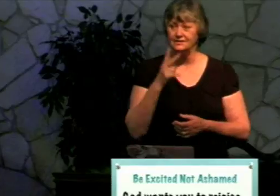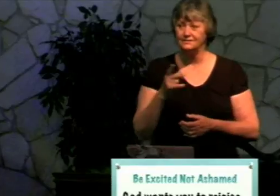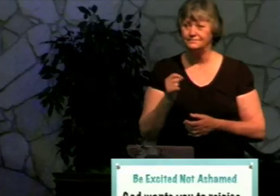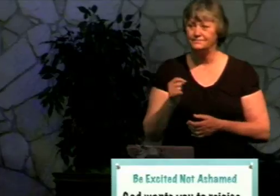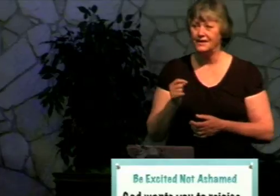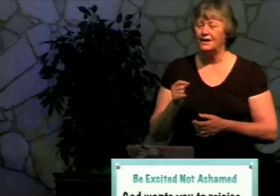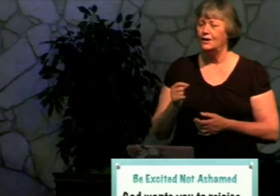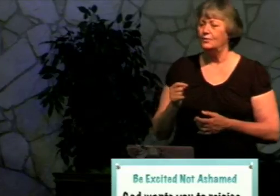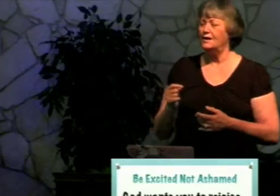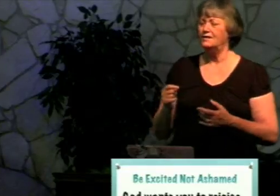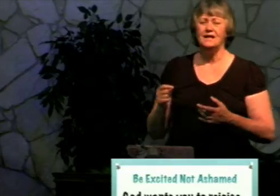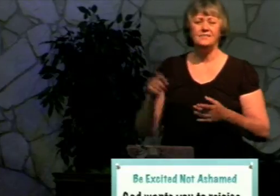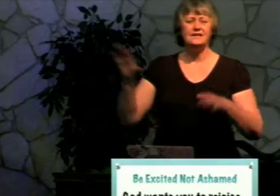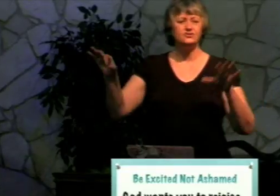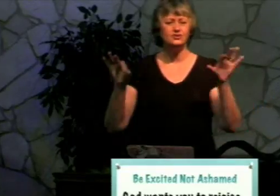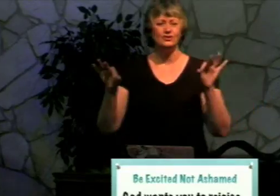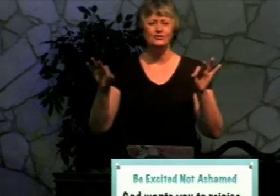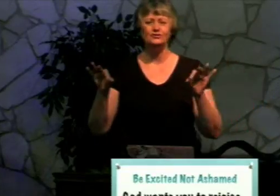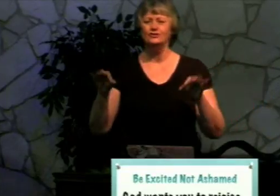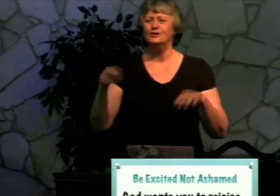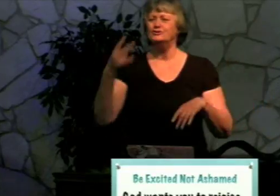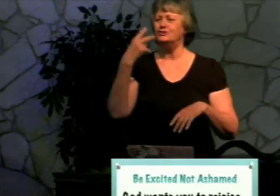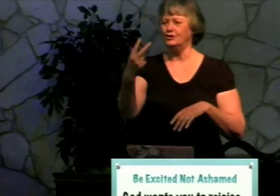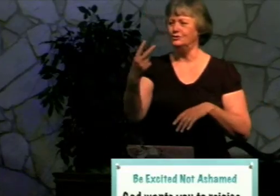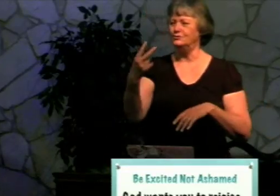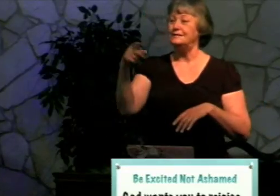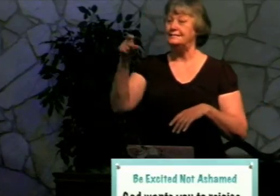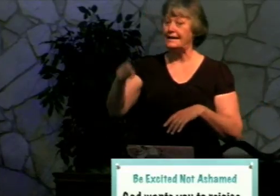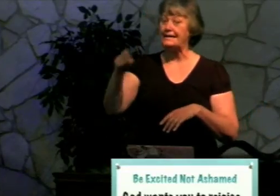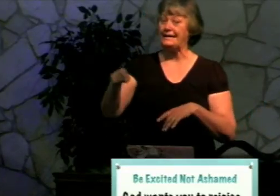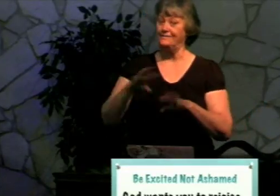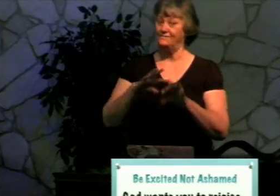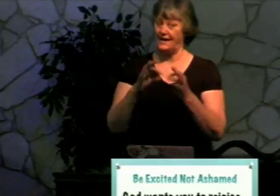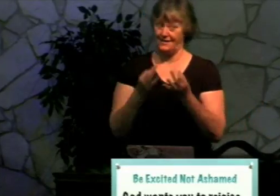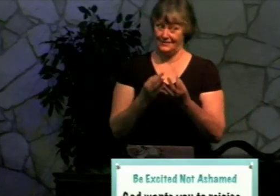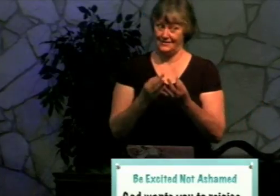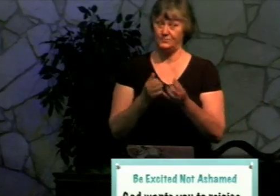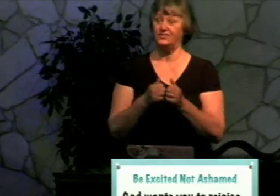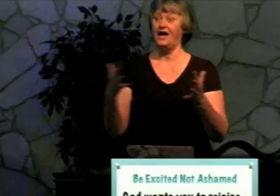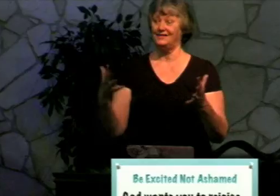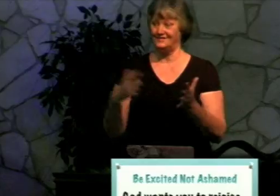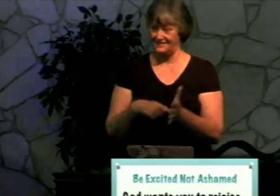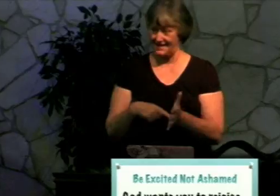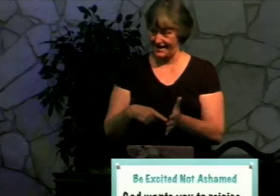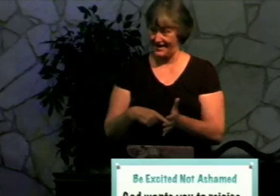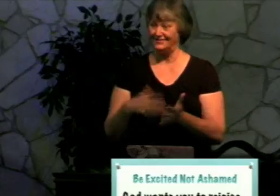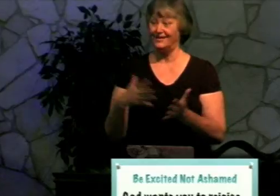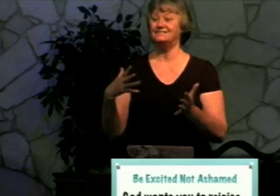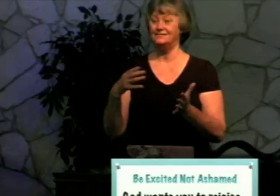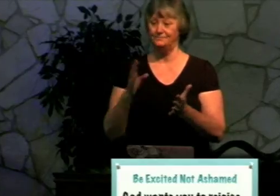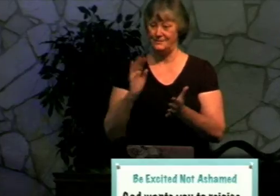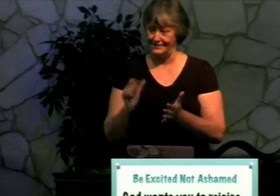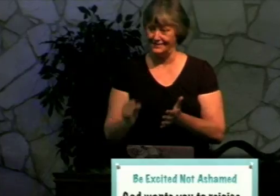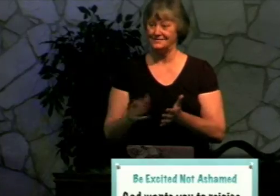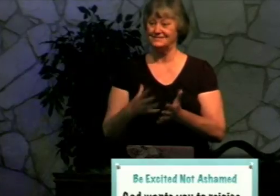it? Well, they choose two needy families with lots of debt, lots of bills,